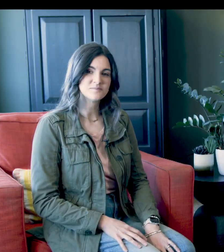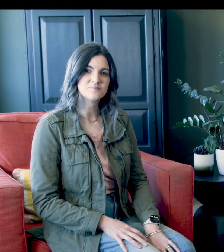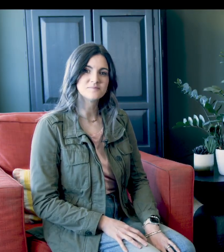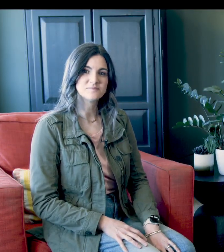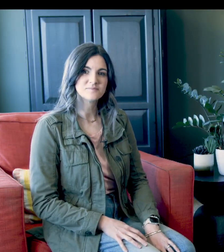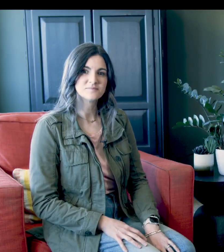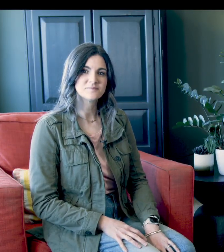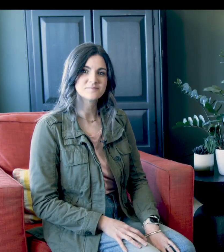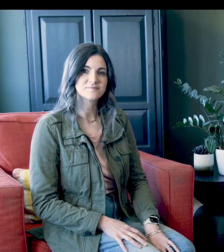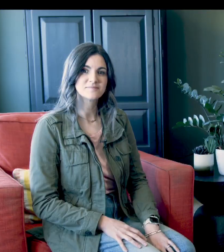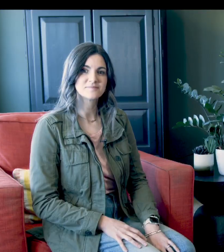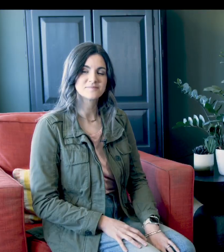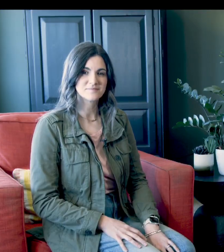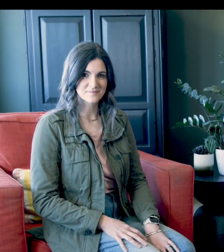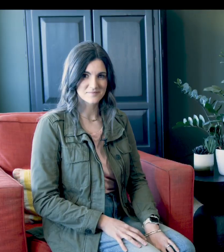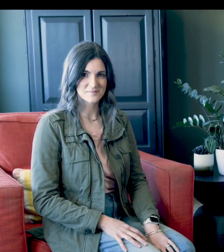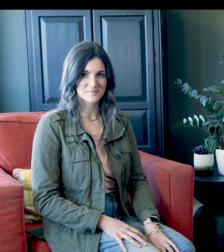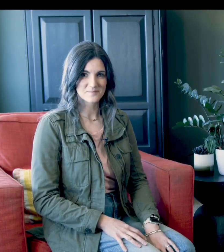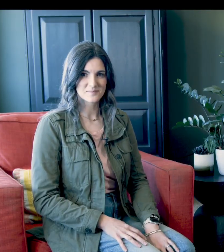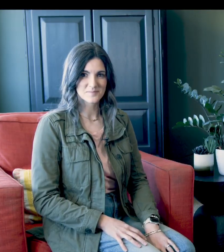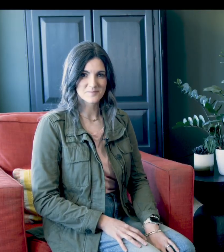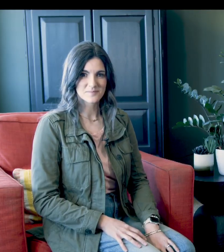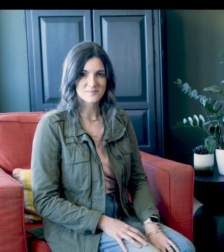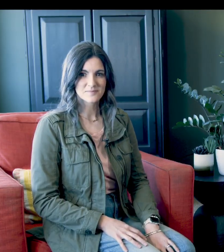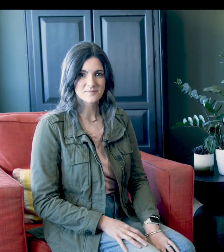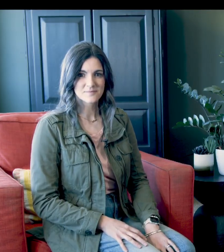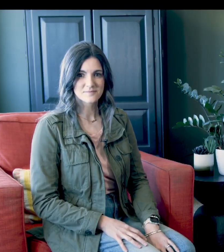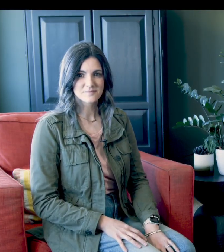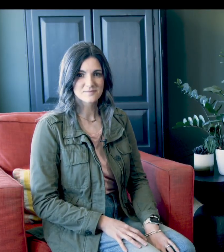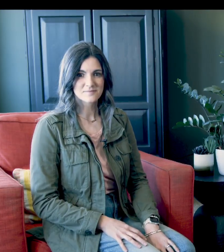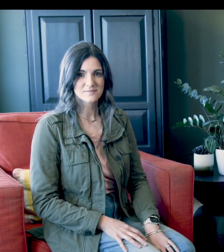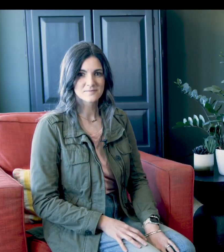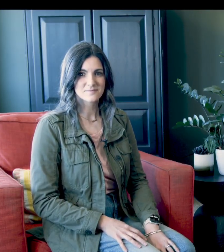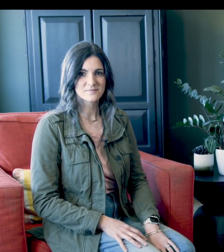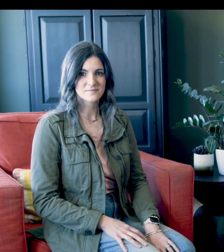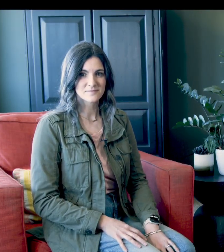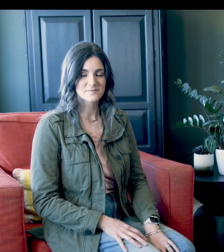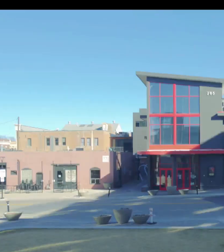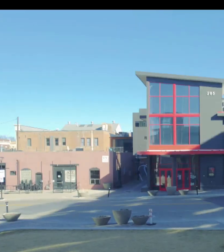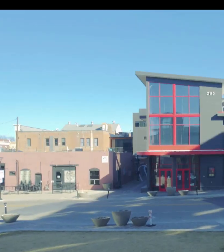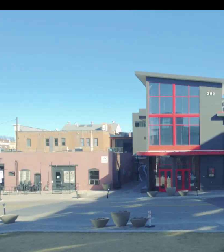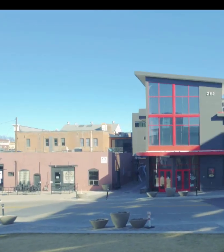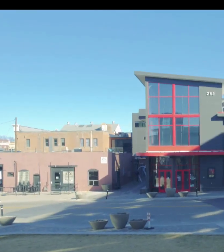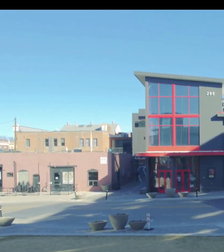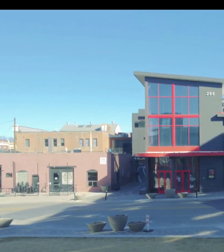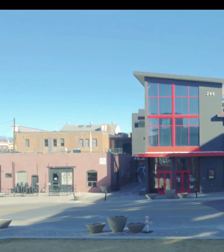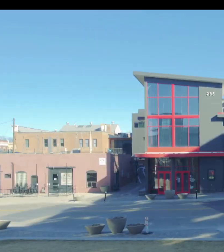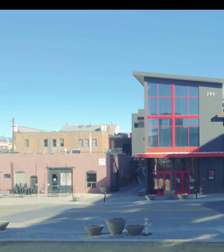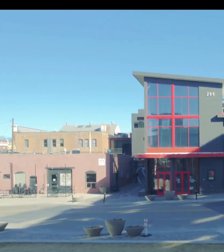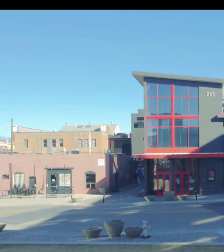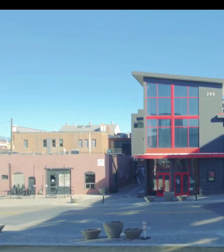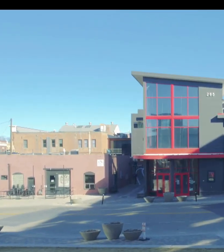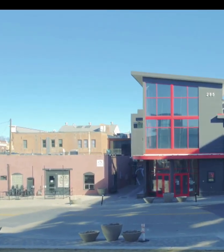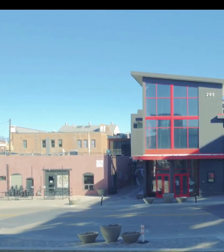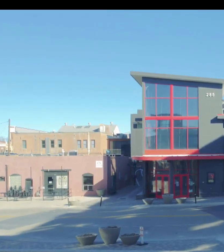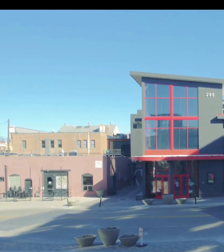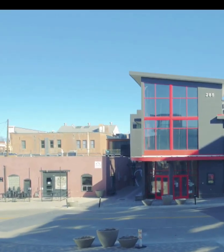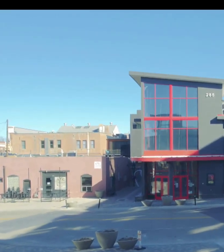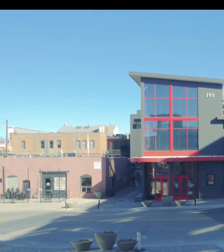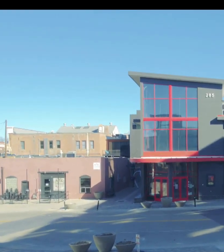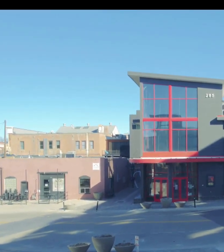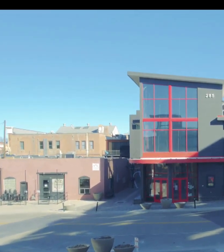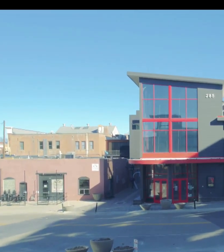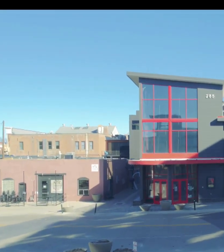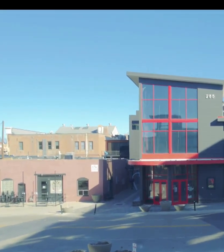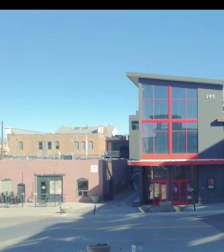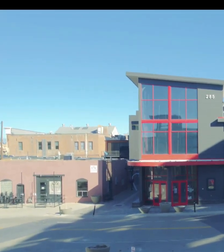or zoning obstacles, and the Downtown District and Development Authority Events and Operations Manager is excited to